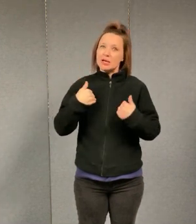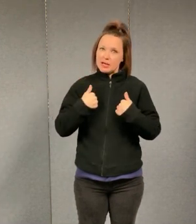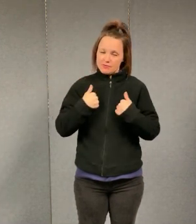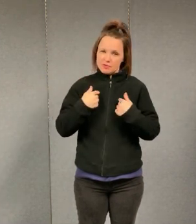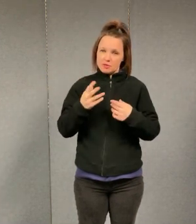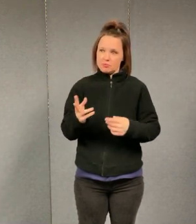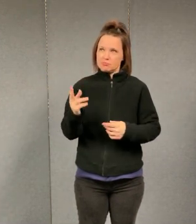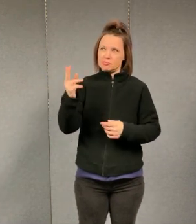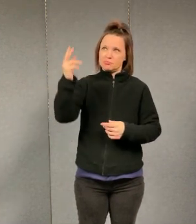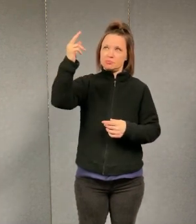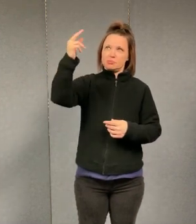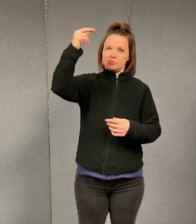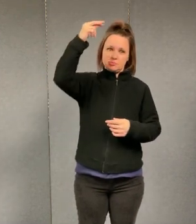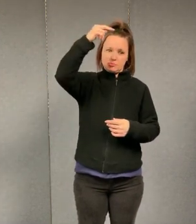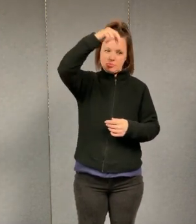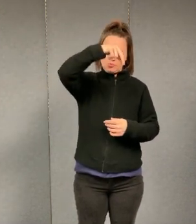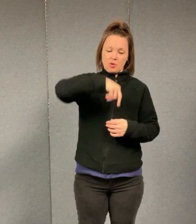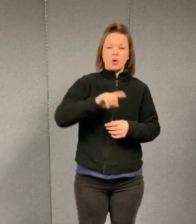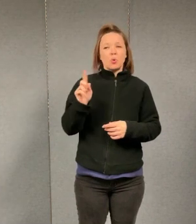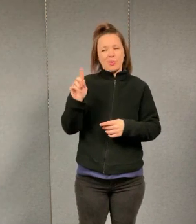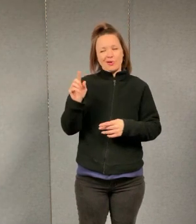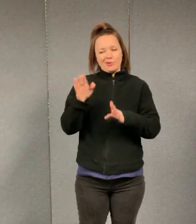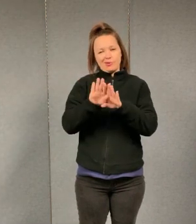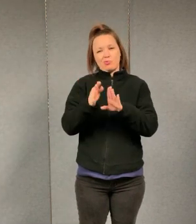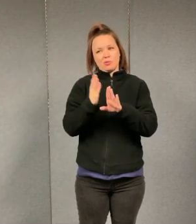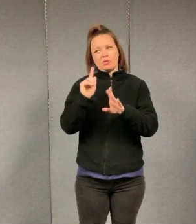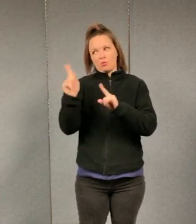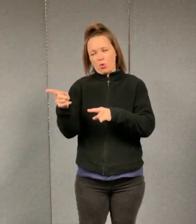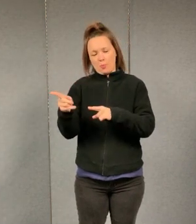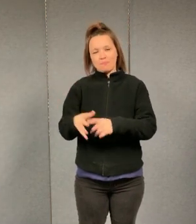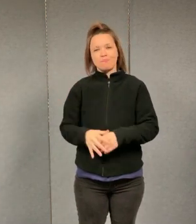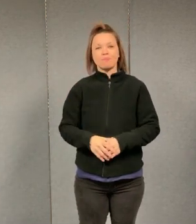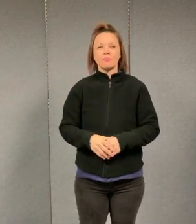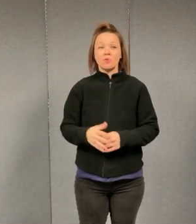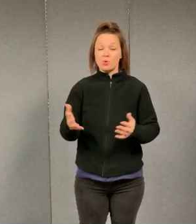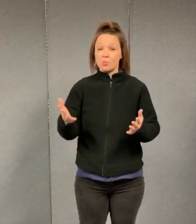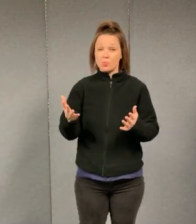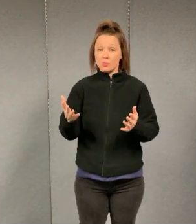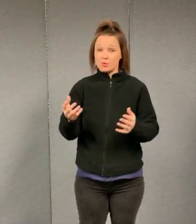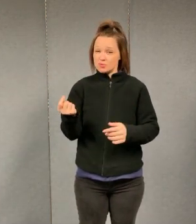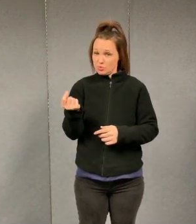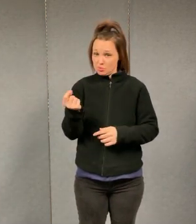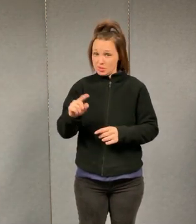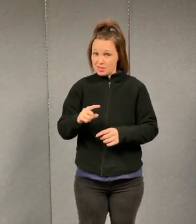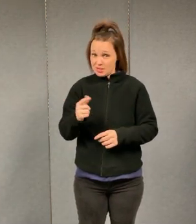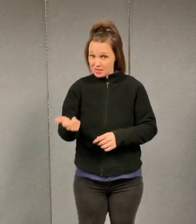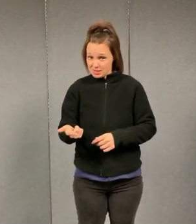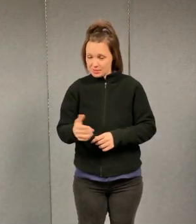Now, what do we need to do next? That's right, you got it. We need